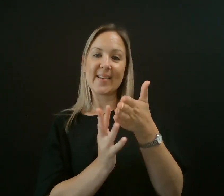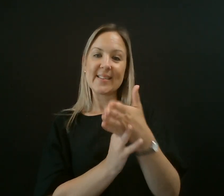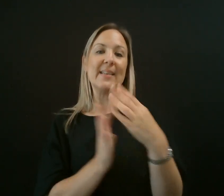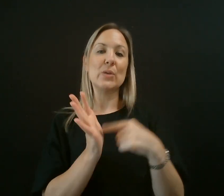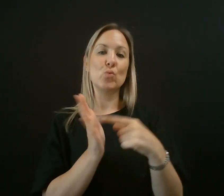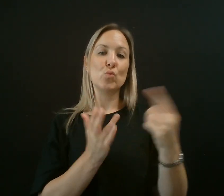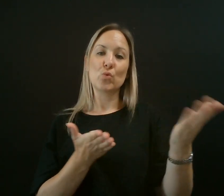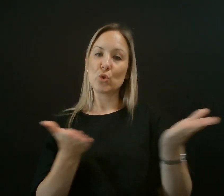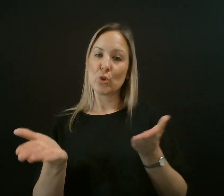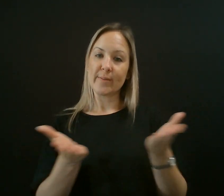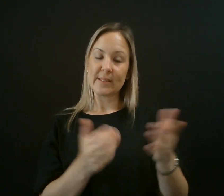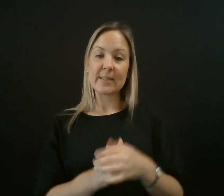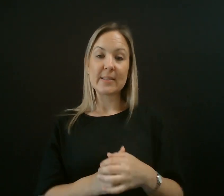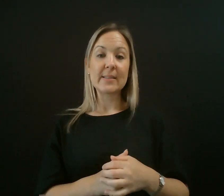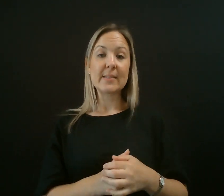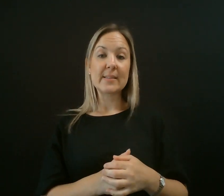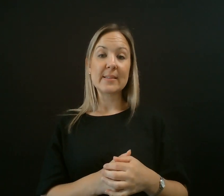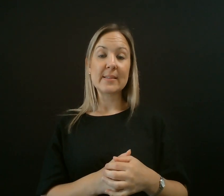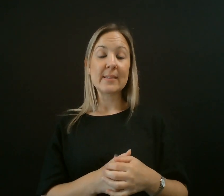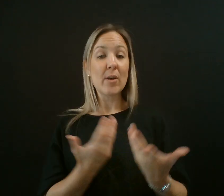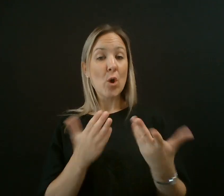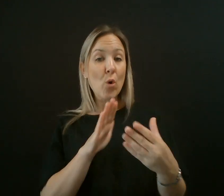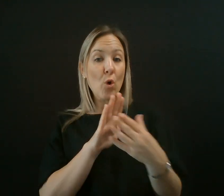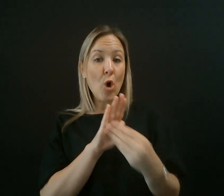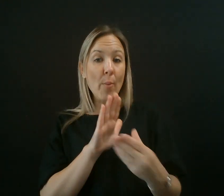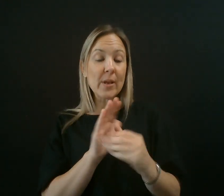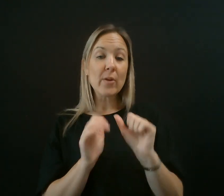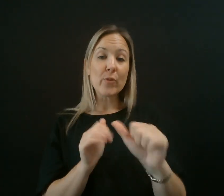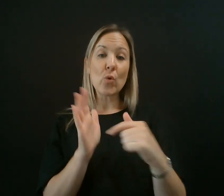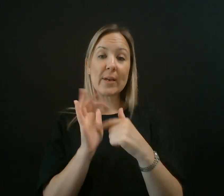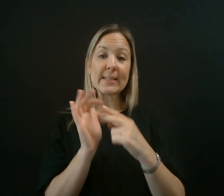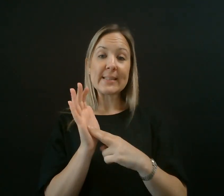To get a copy of your residential tenancy agreement.